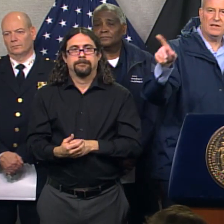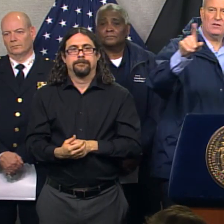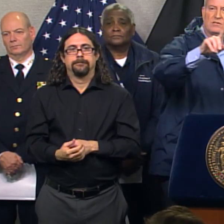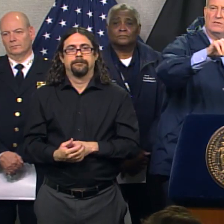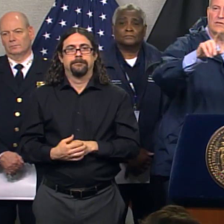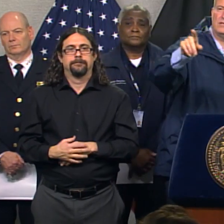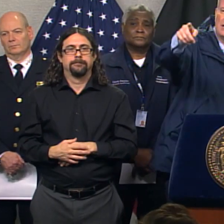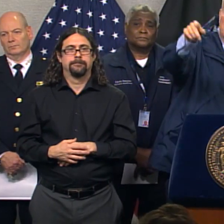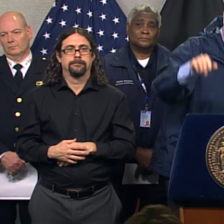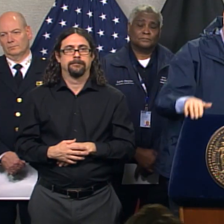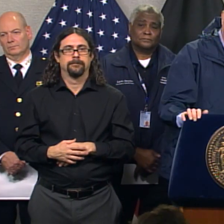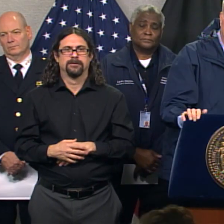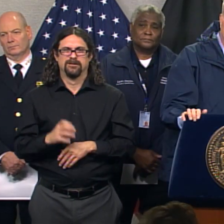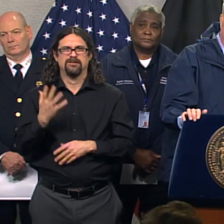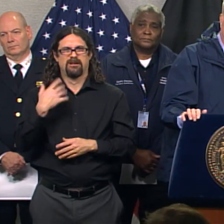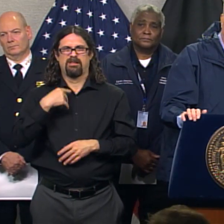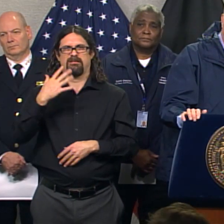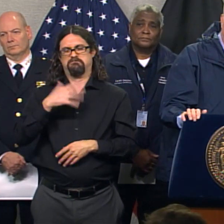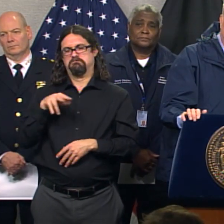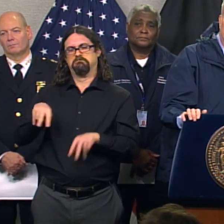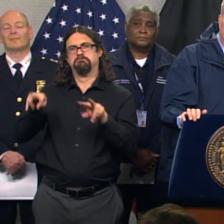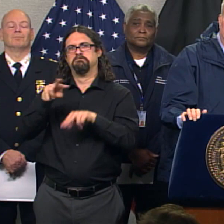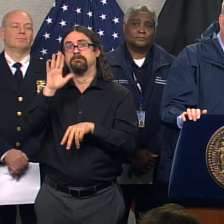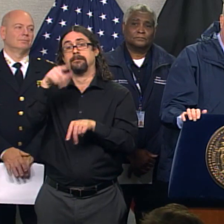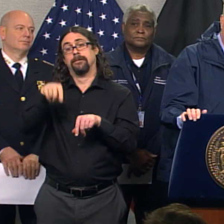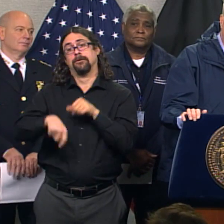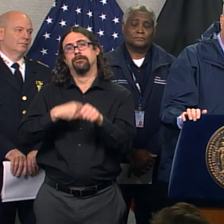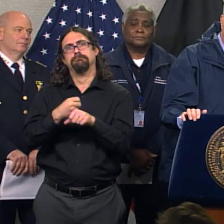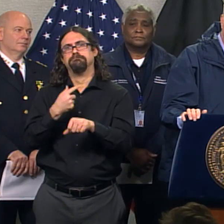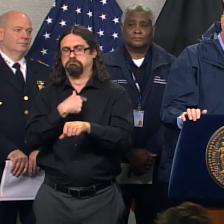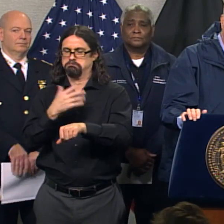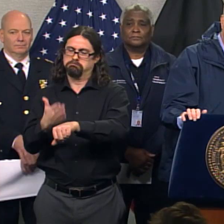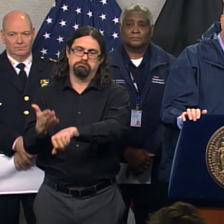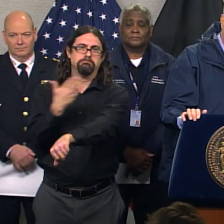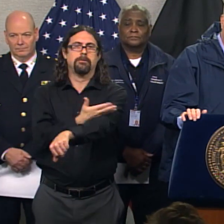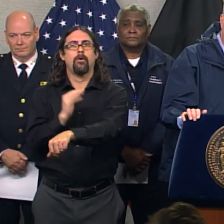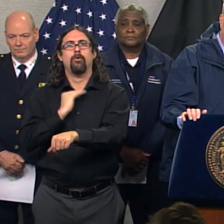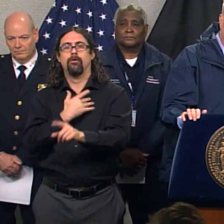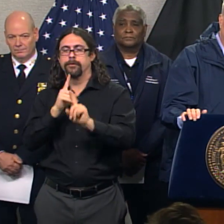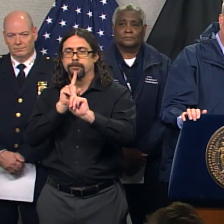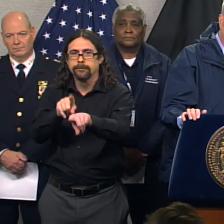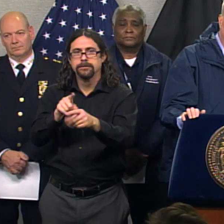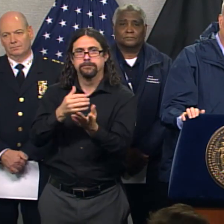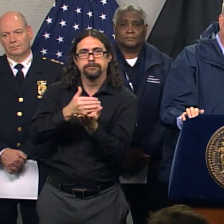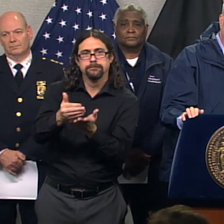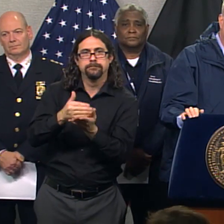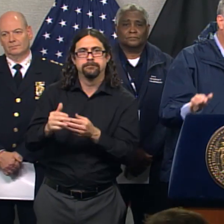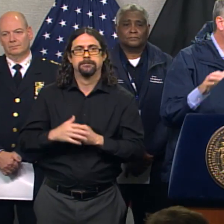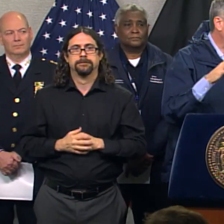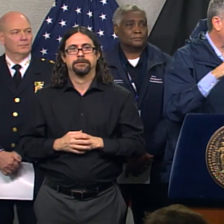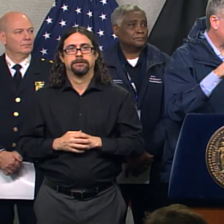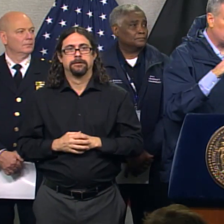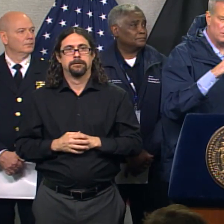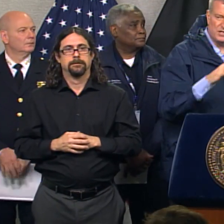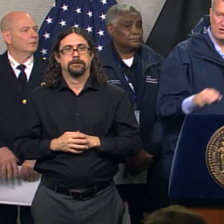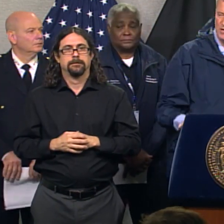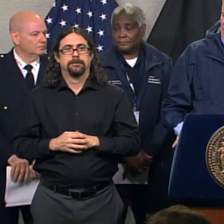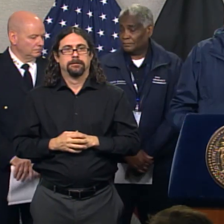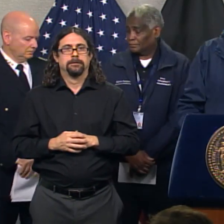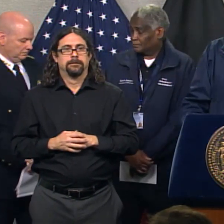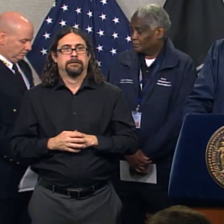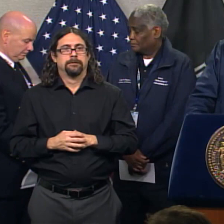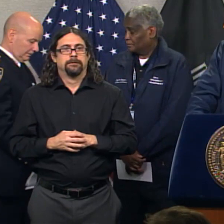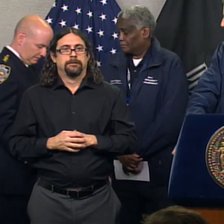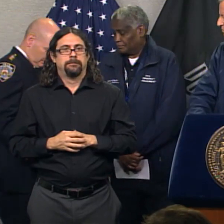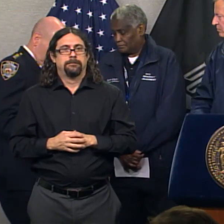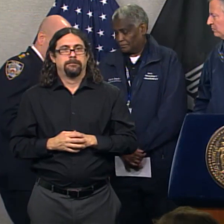Anything else? Yeah. Mayor, we understand there was a doorman from the Upper Yeah. East Side who died. He was Yeah. shoveling and then he fell. Do you have any? Yeah, let me let Terry Monahan